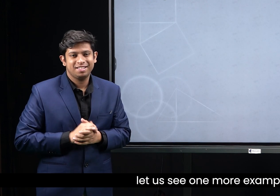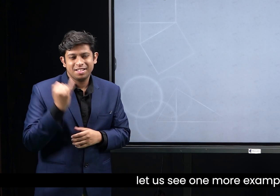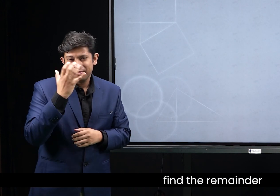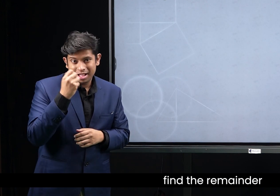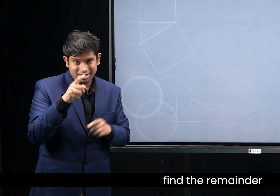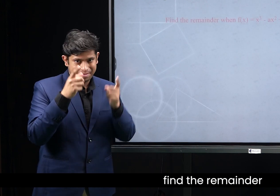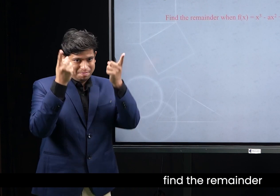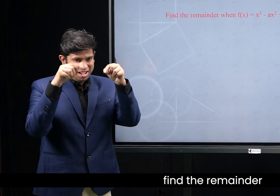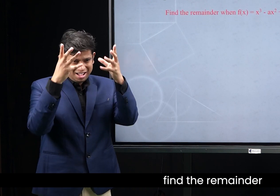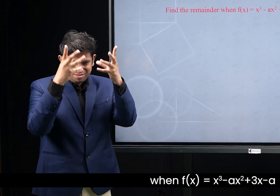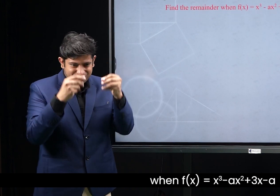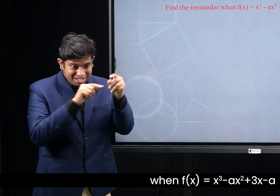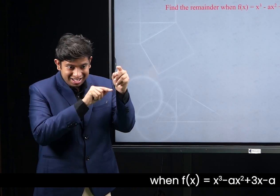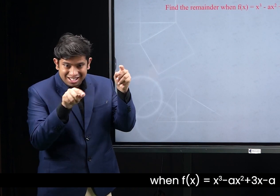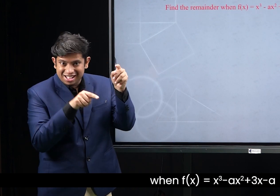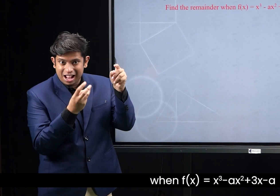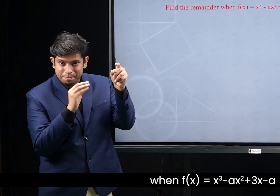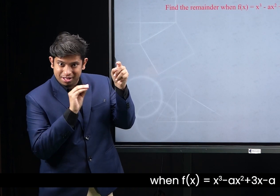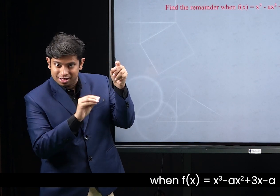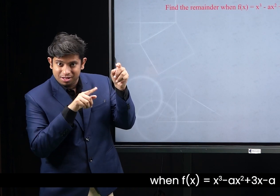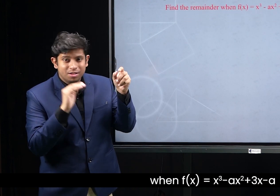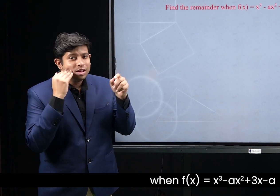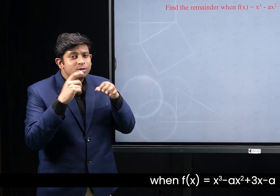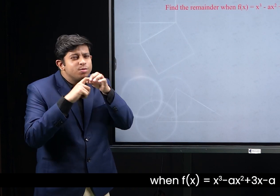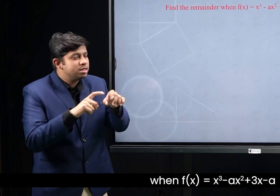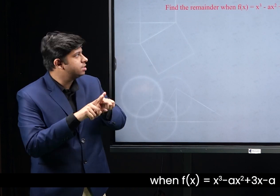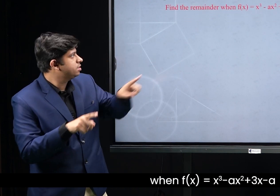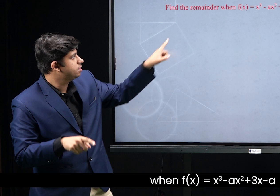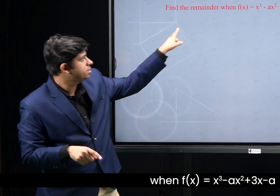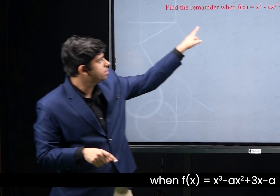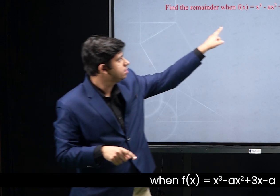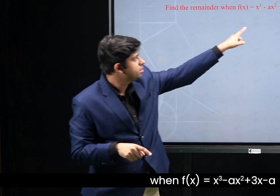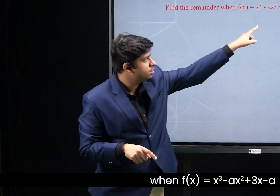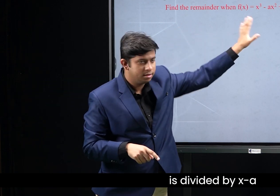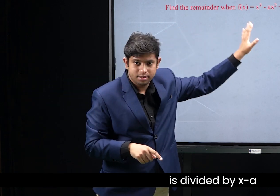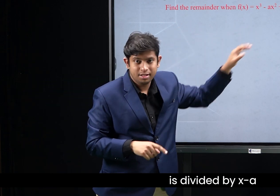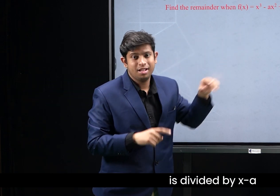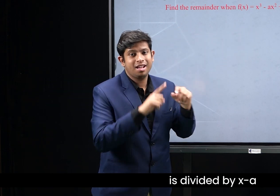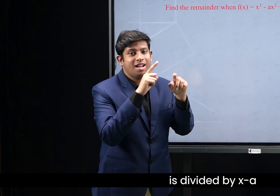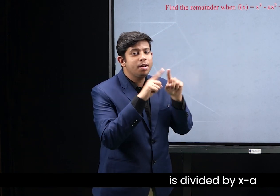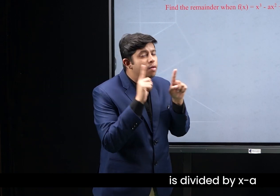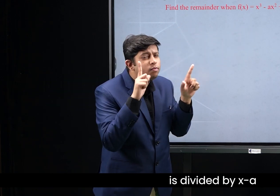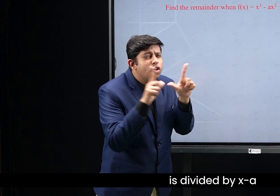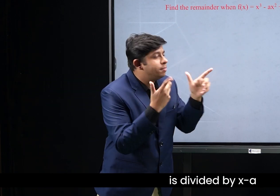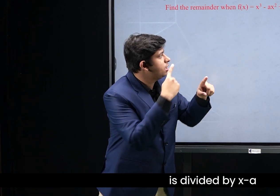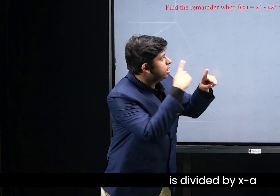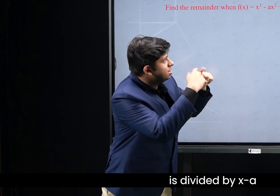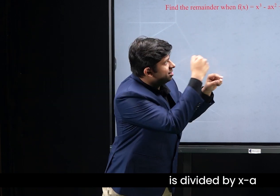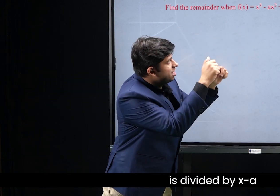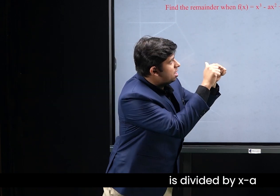Find the remainder when f of x is equal to x cube minus a x square plus 3x minus a is divided by x minus a.